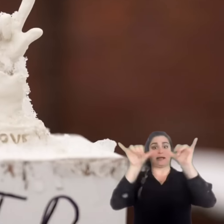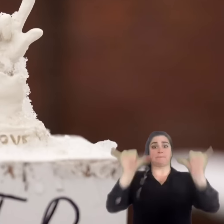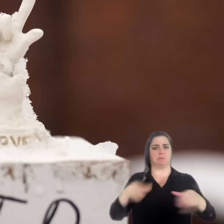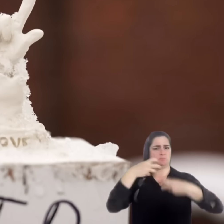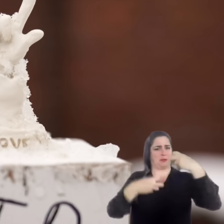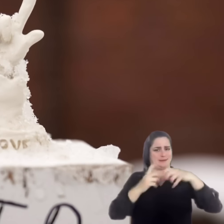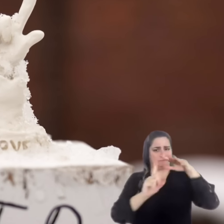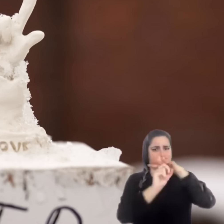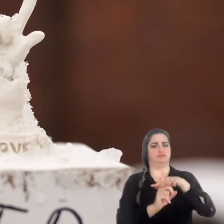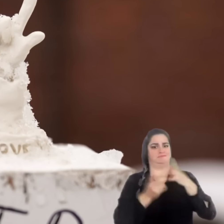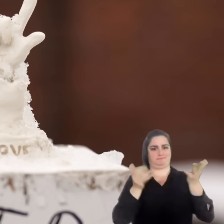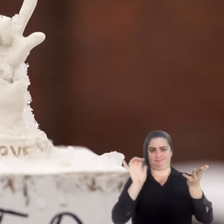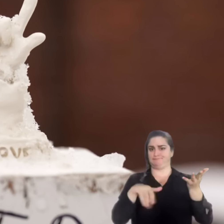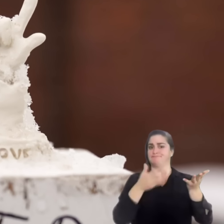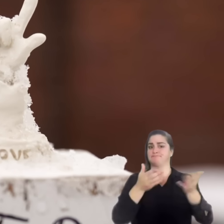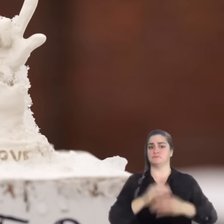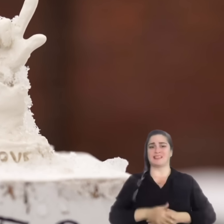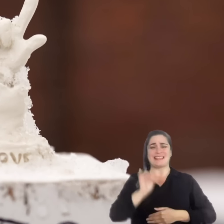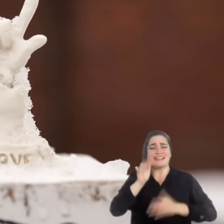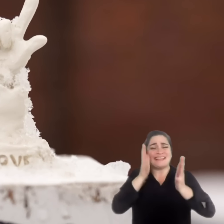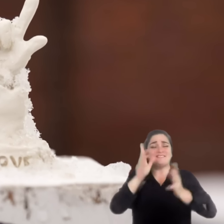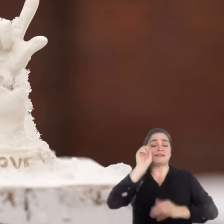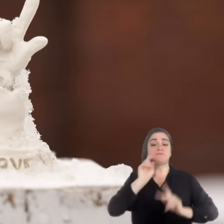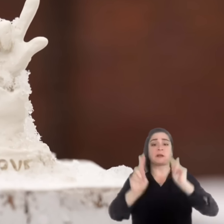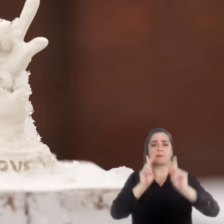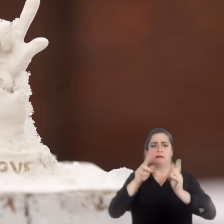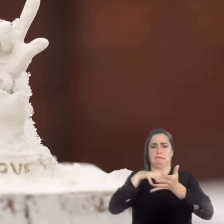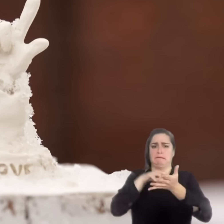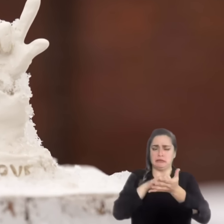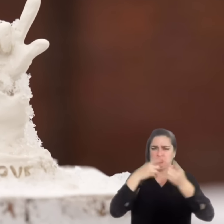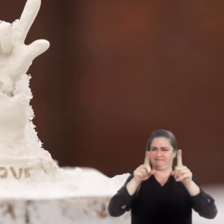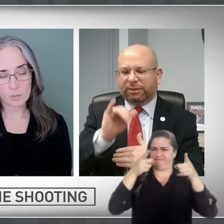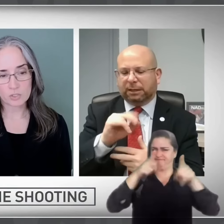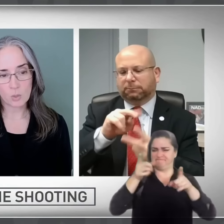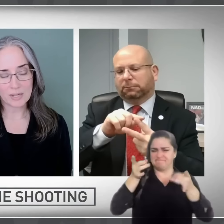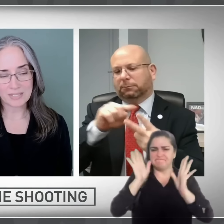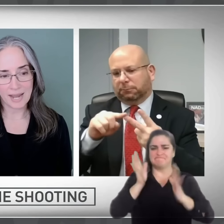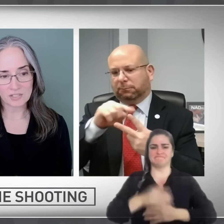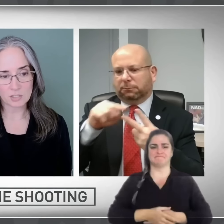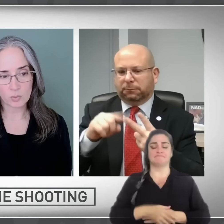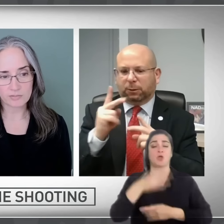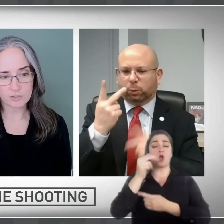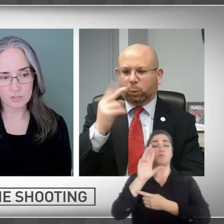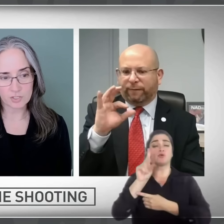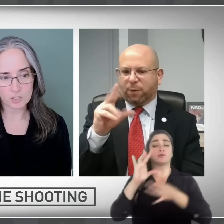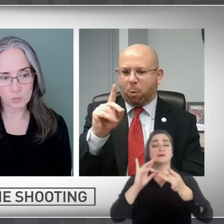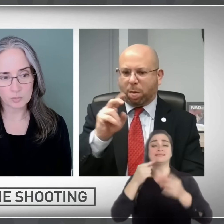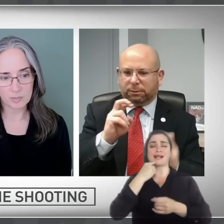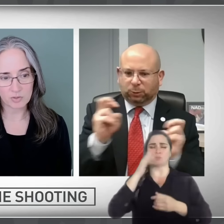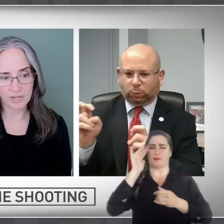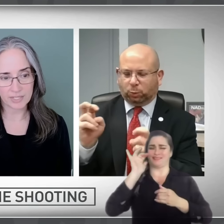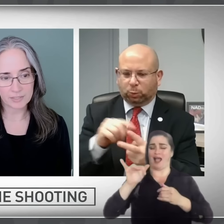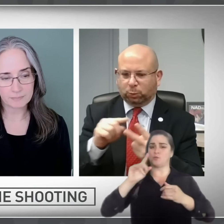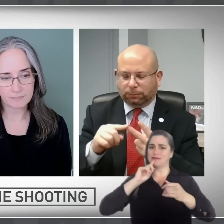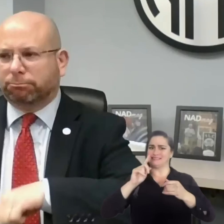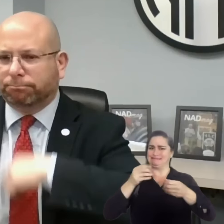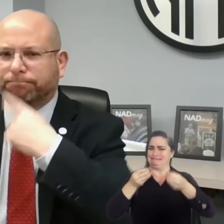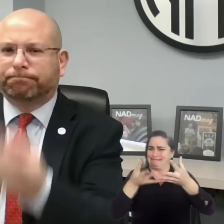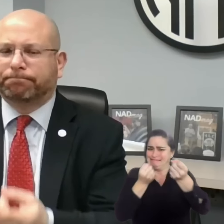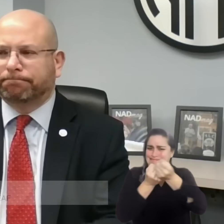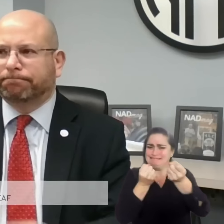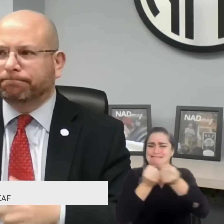that leave deaf people more vulnerable during and after traumatic events. MEGAN was no way to access whatever services were being provided.